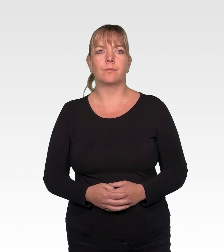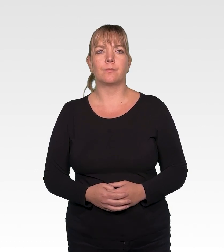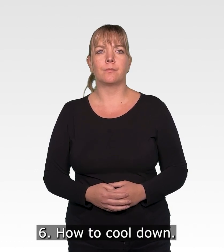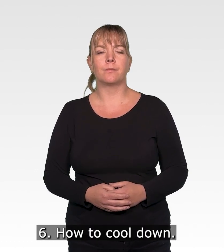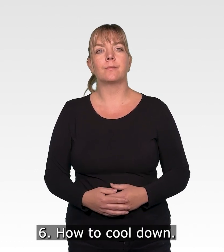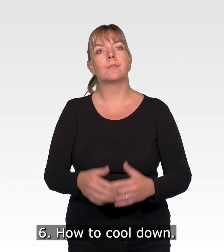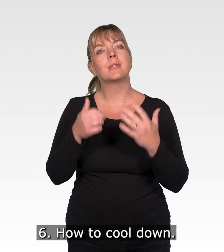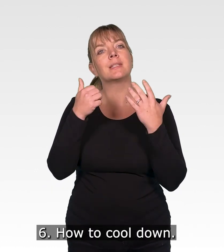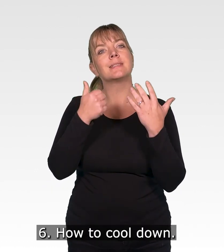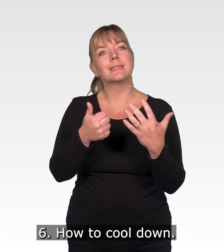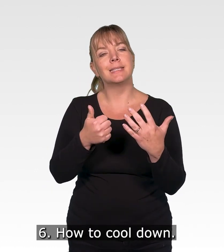6.